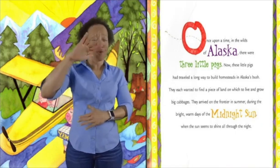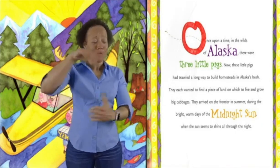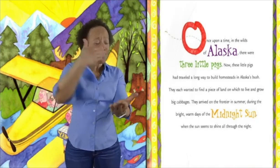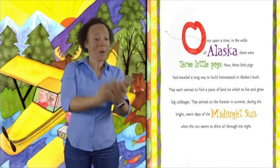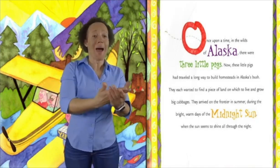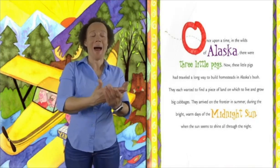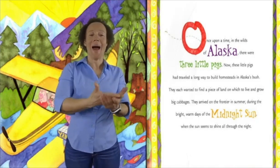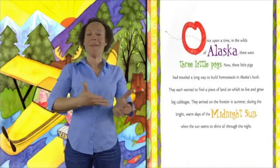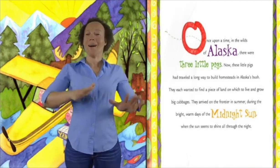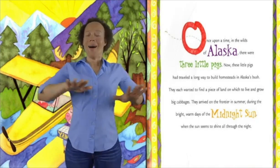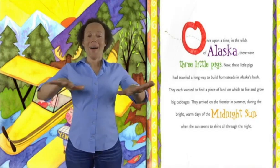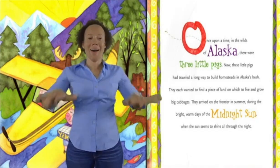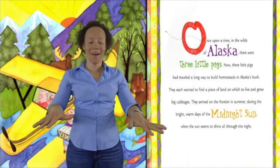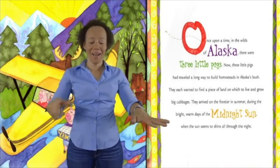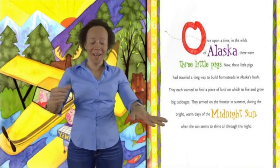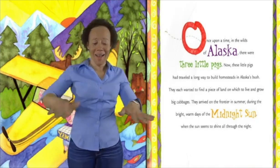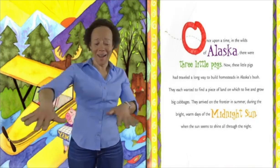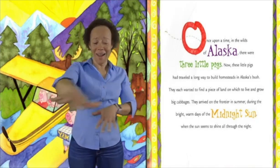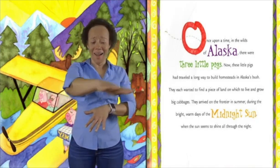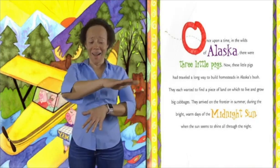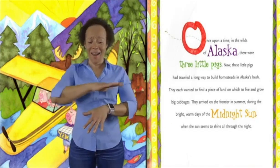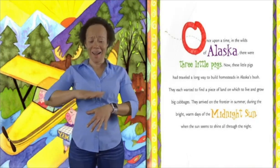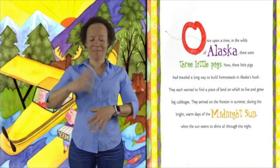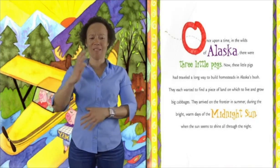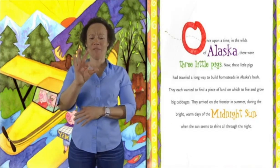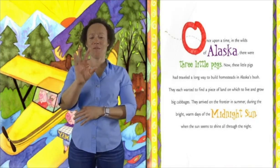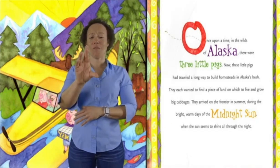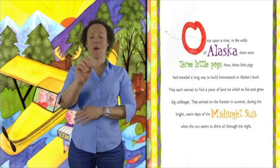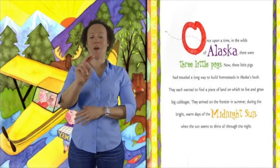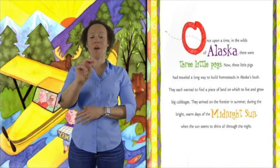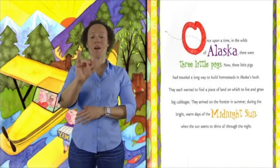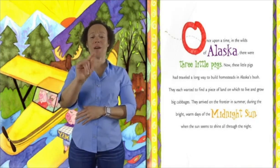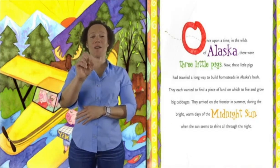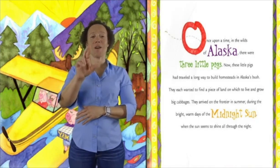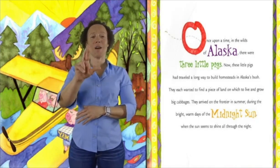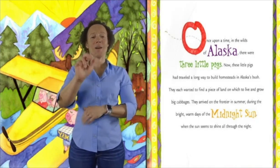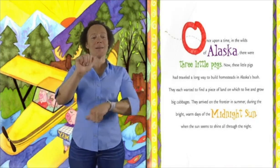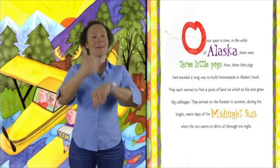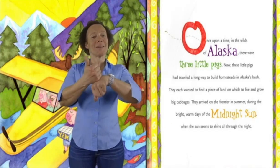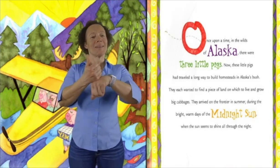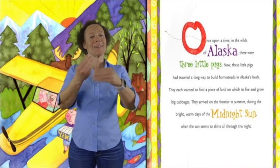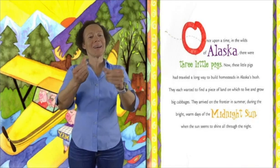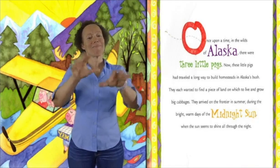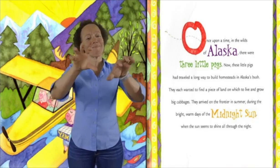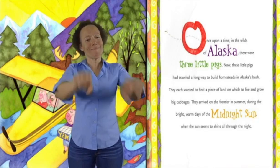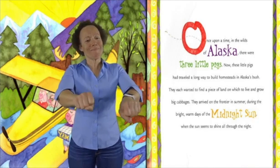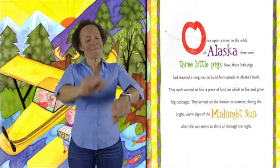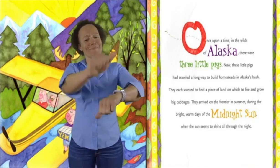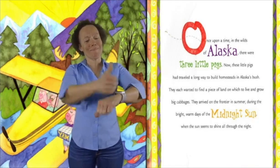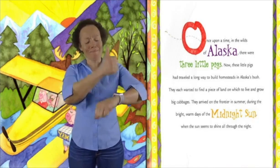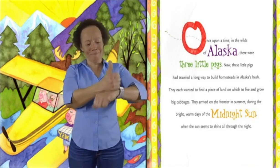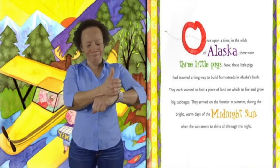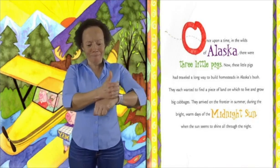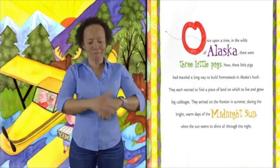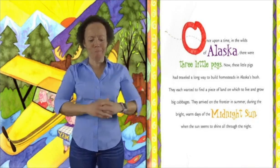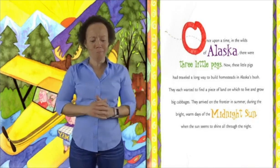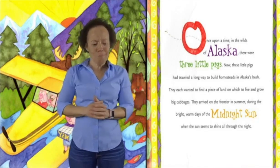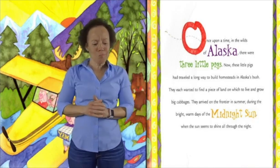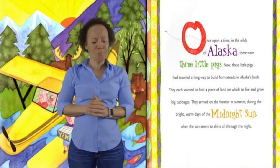arrived on the frontier in summer, during the warm, bright days of the